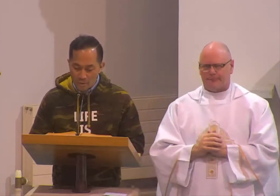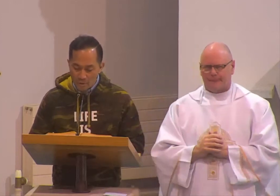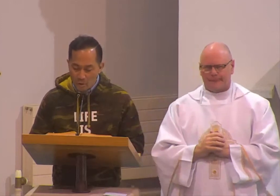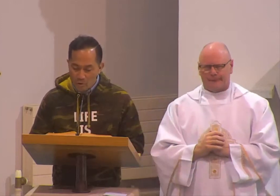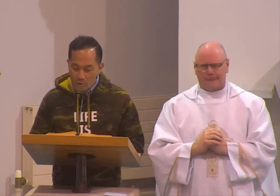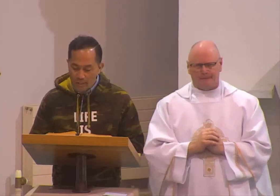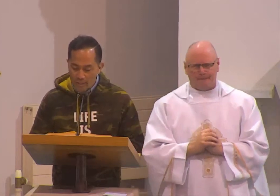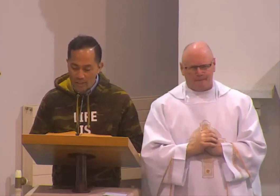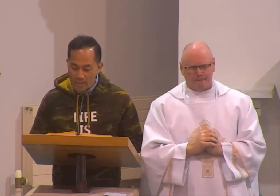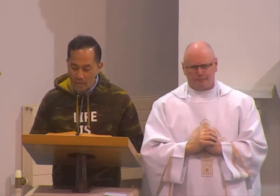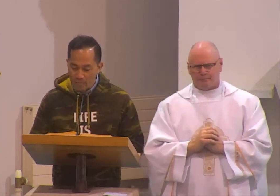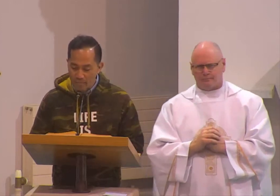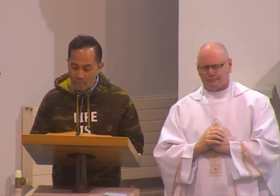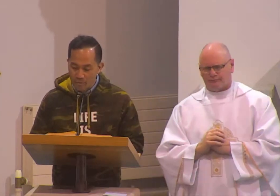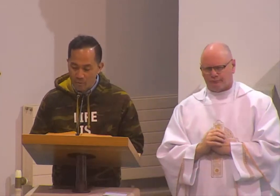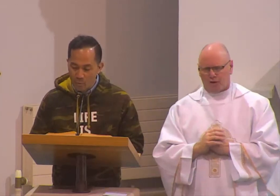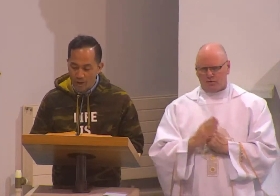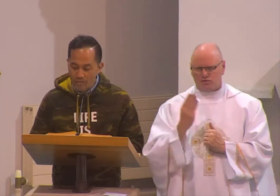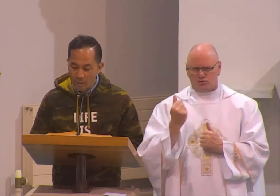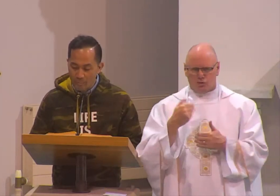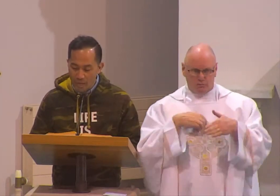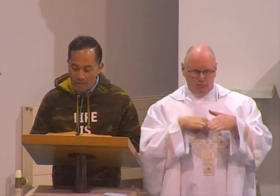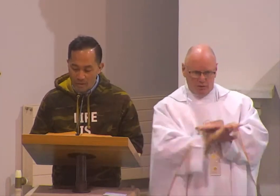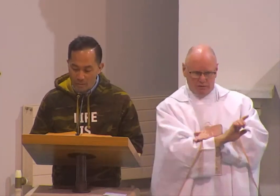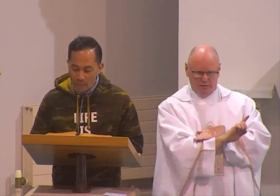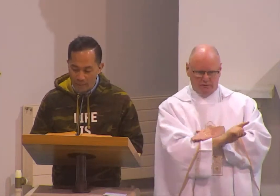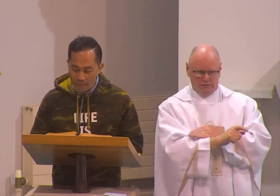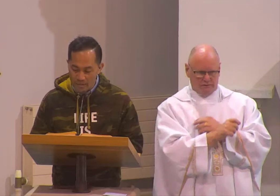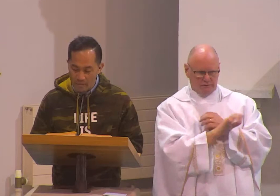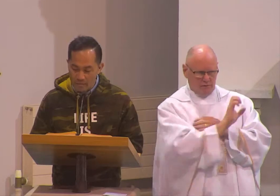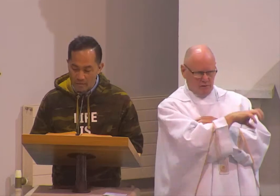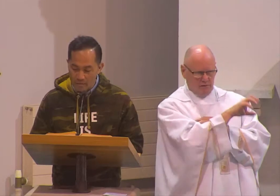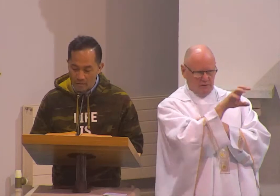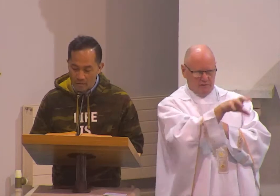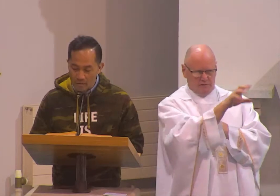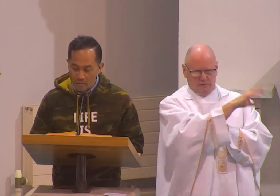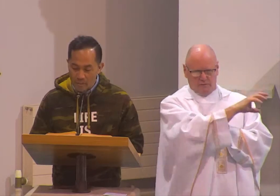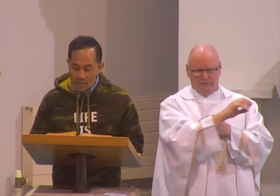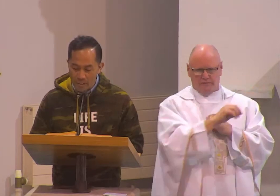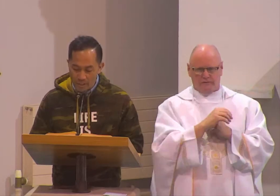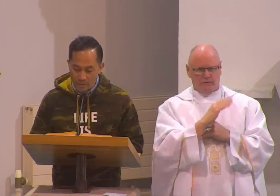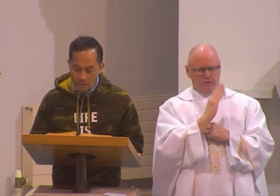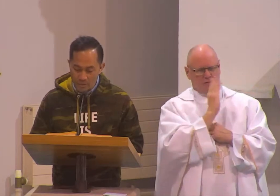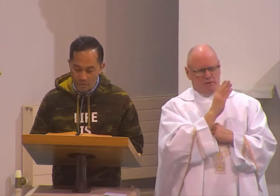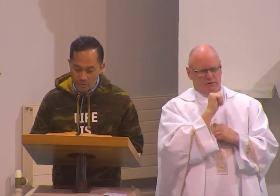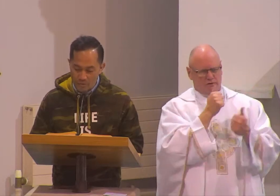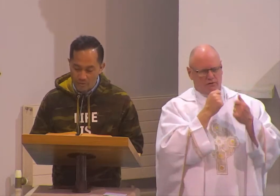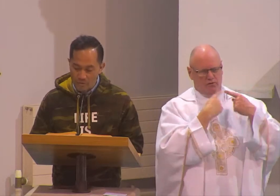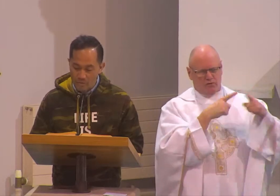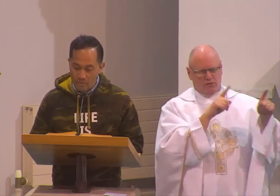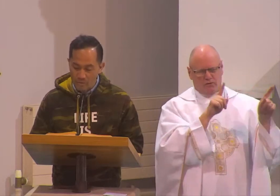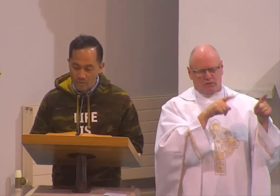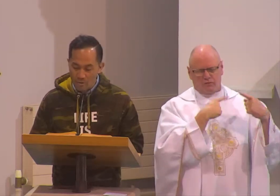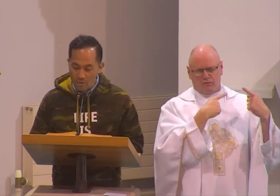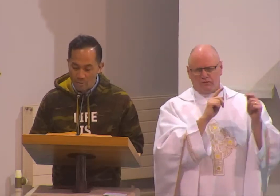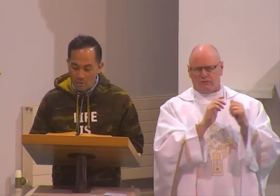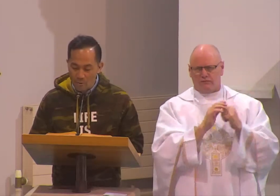Those who had escaped went from place to place, preaching the good news. One of